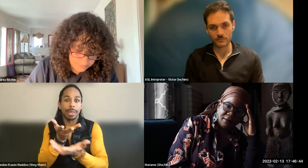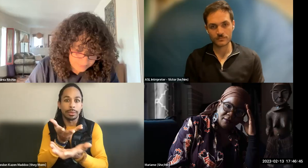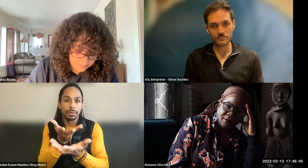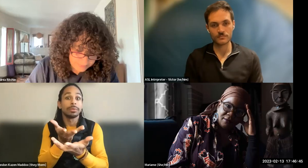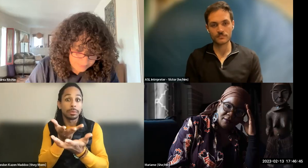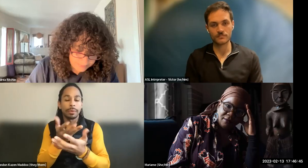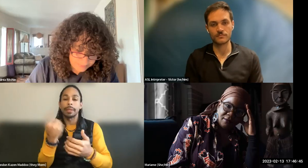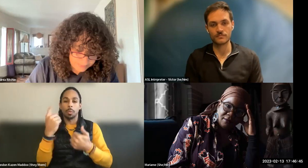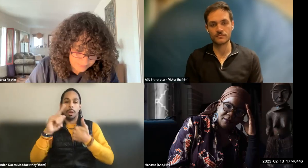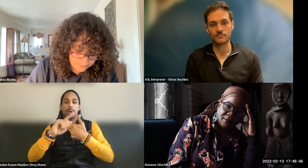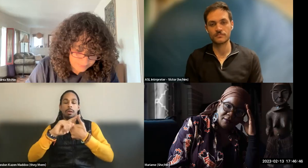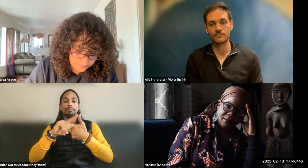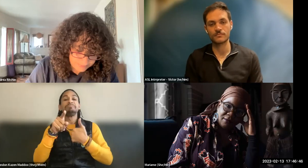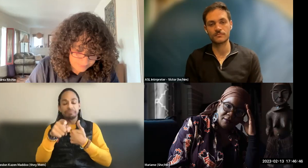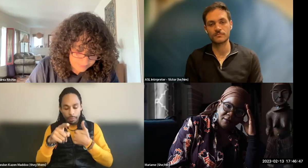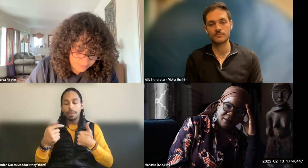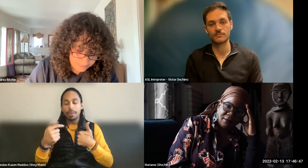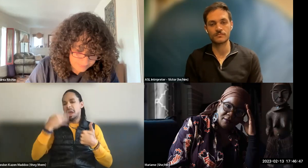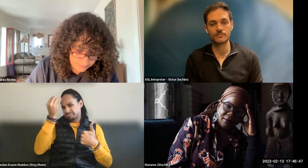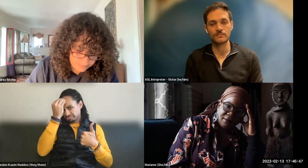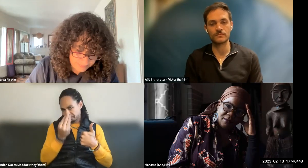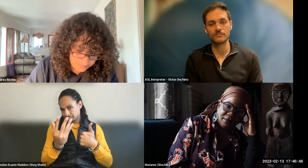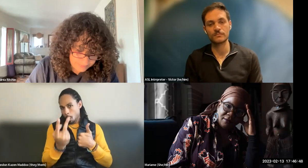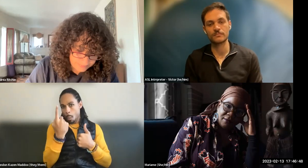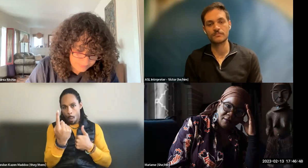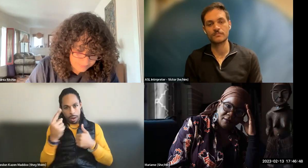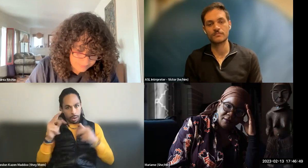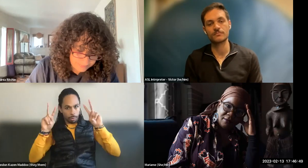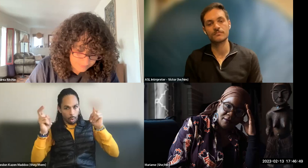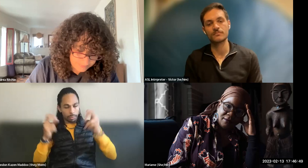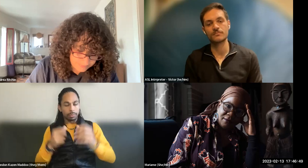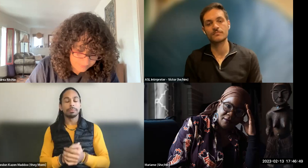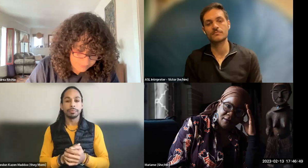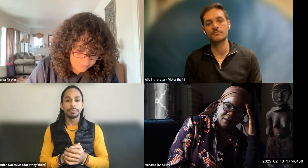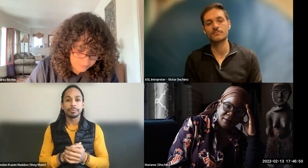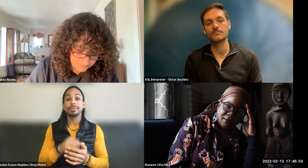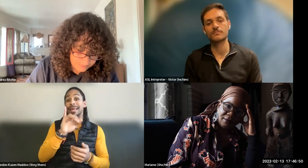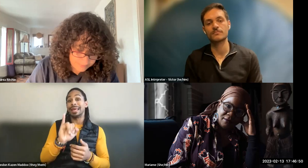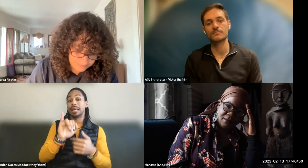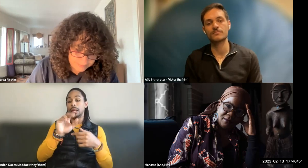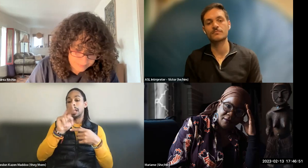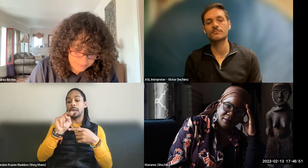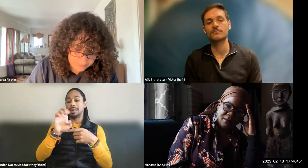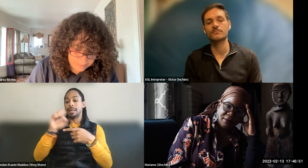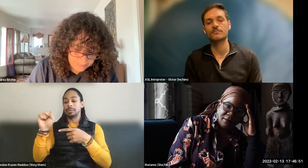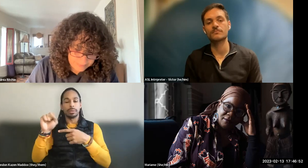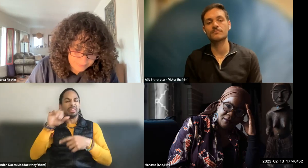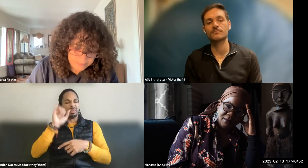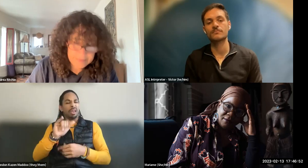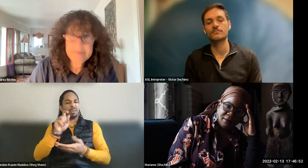Here's a quote from somebody who is a writer about this, Innes, spelled I-N-N-E-S, publishing